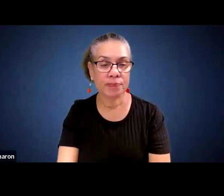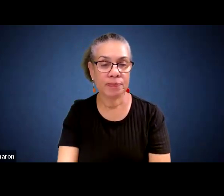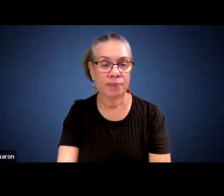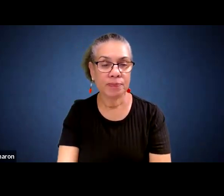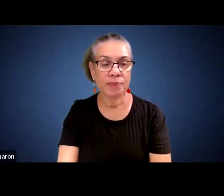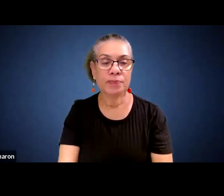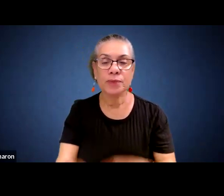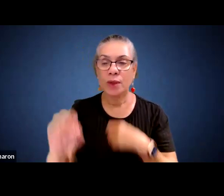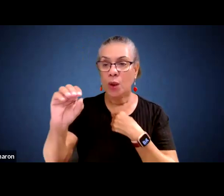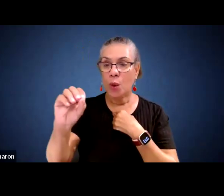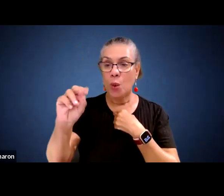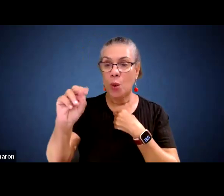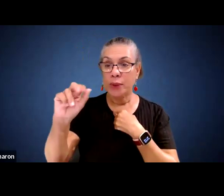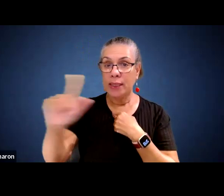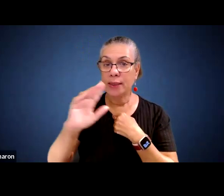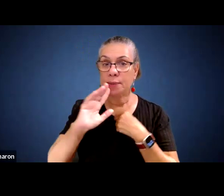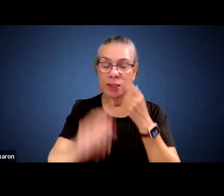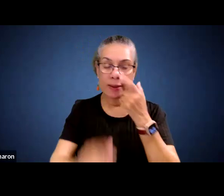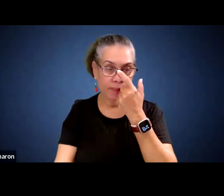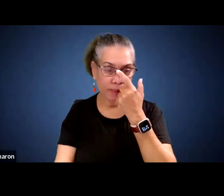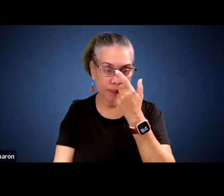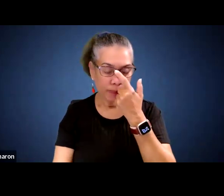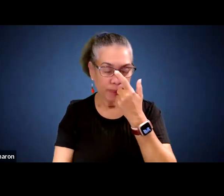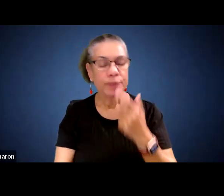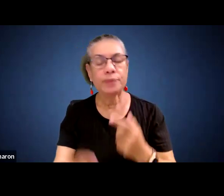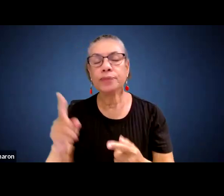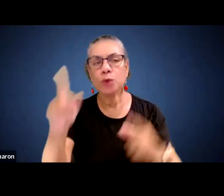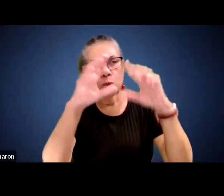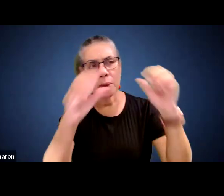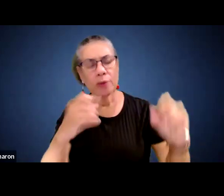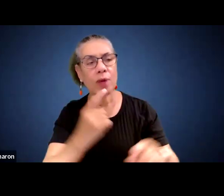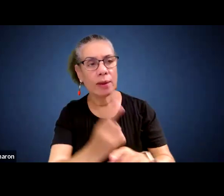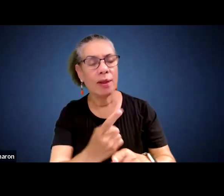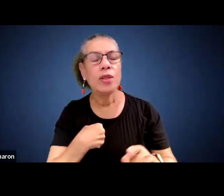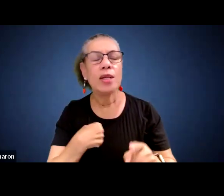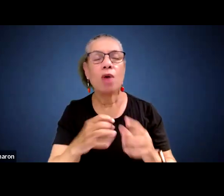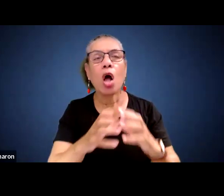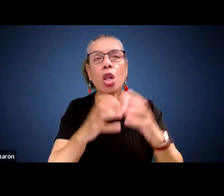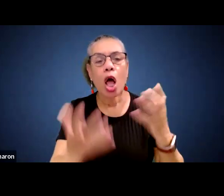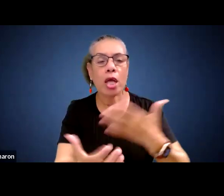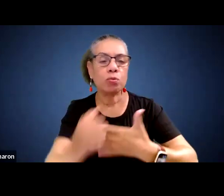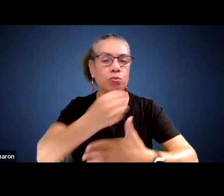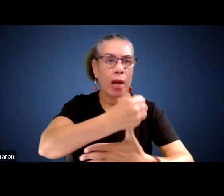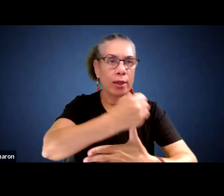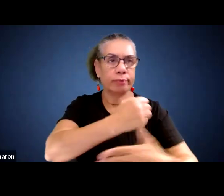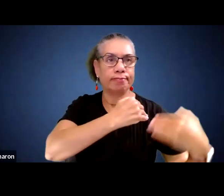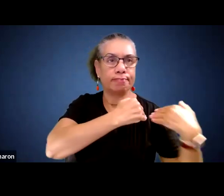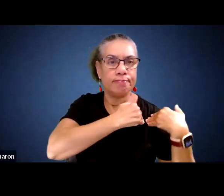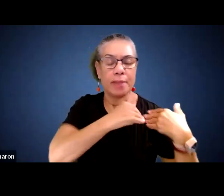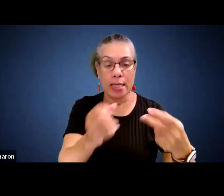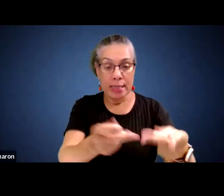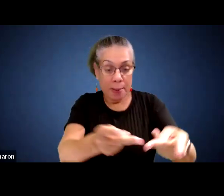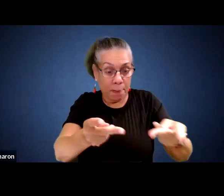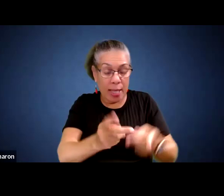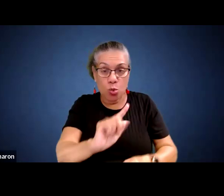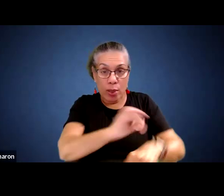to your point, there's a real large scale of priorities that we're trying to balance here, right? That the space itself is really important,